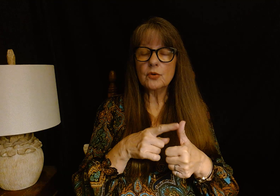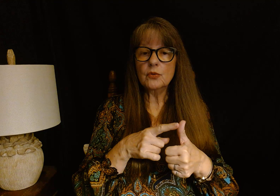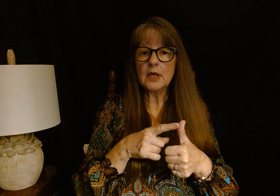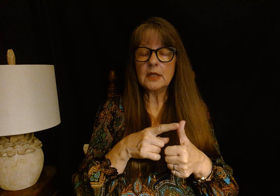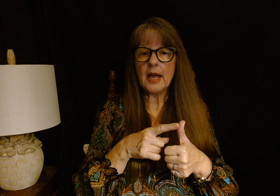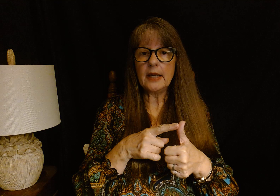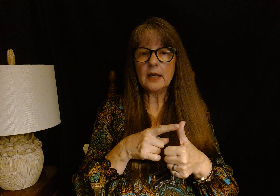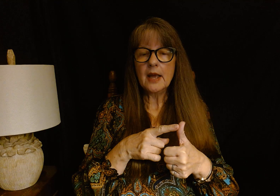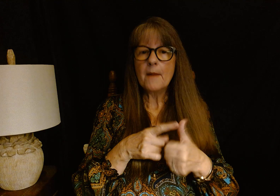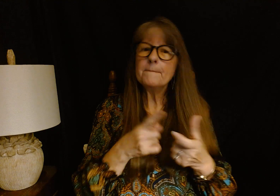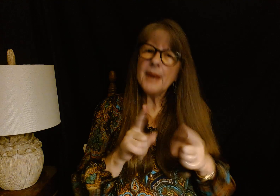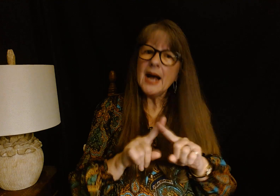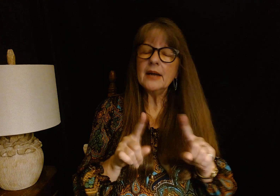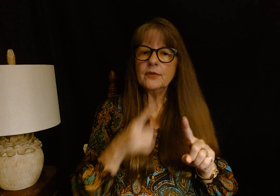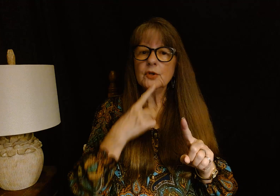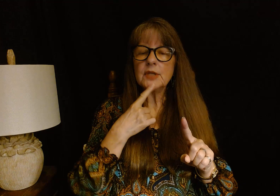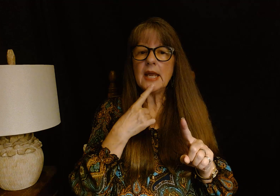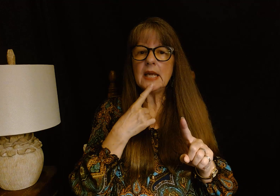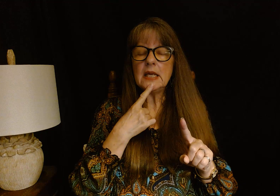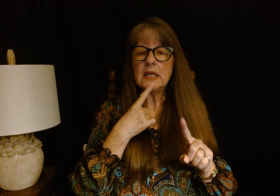can but they're saying,